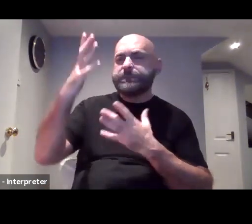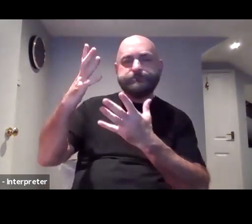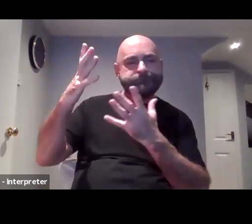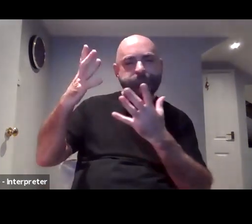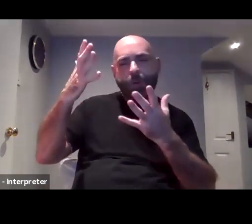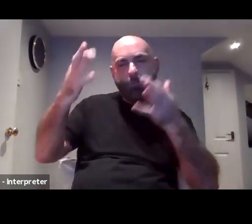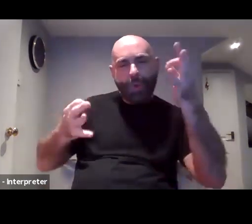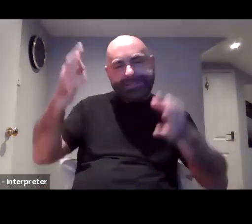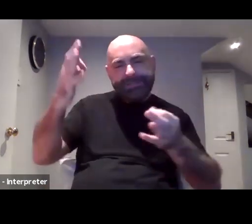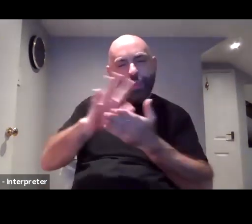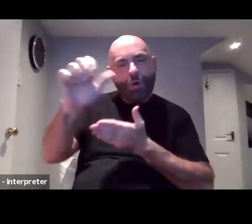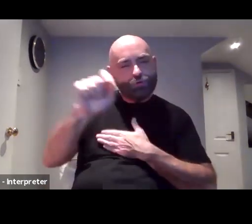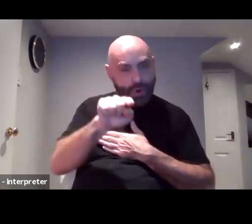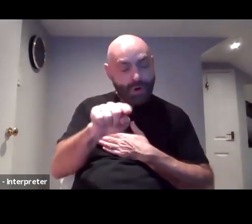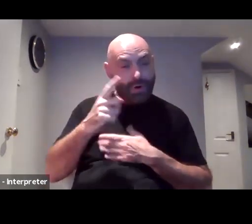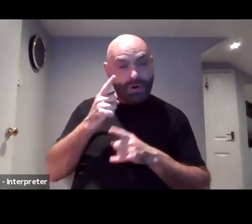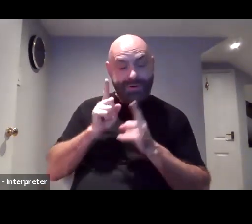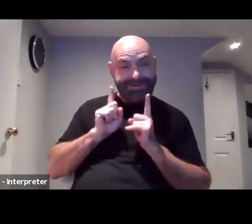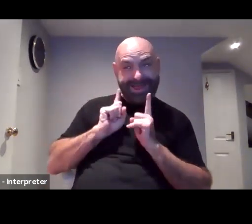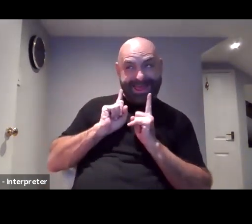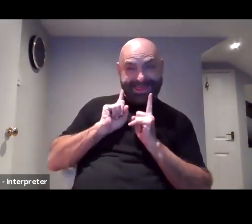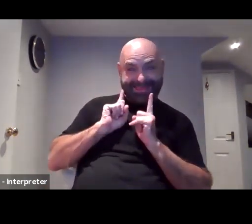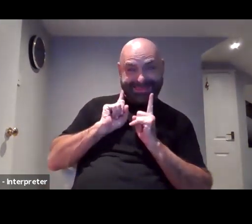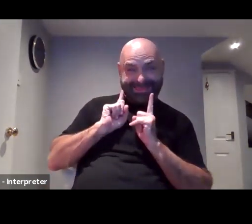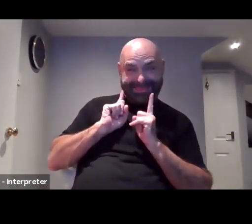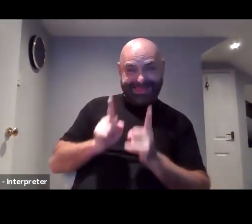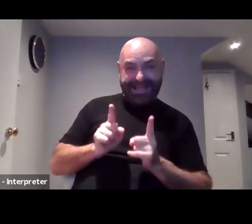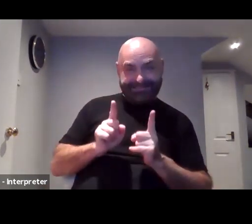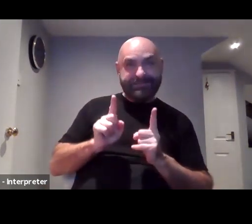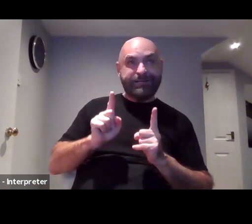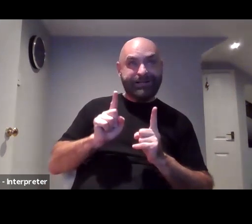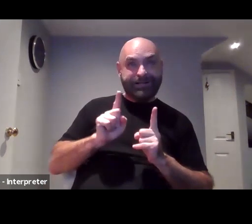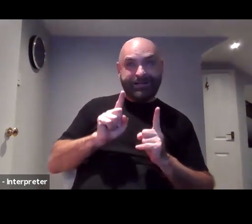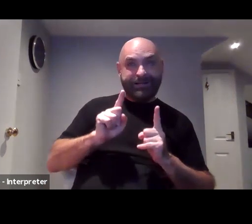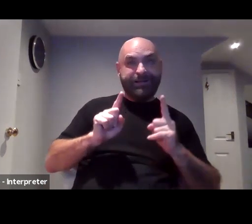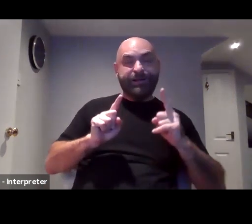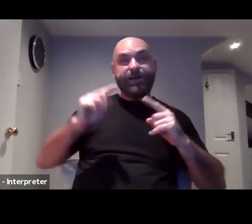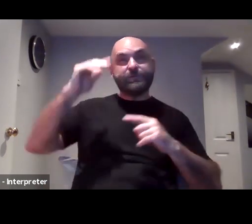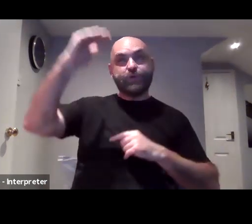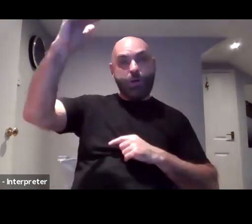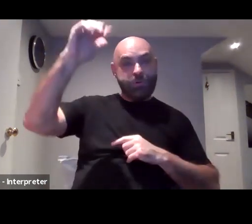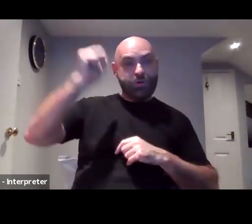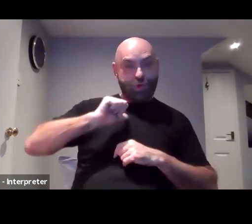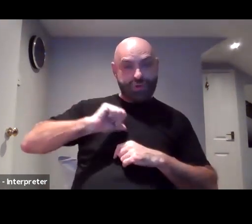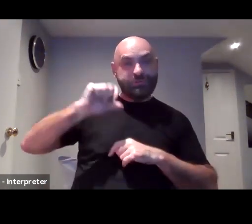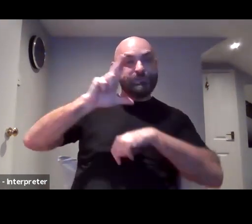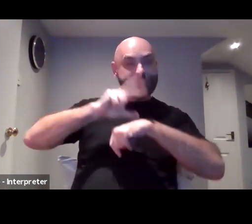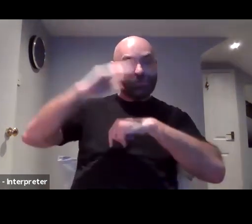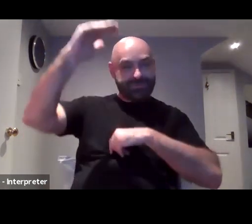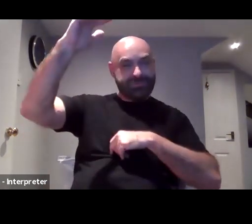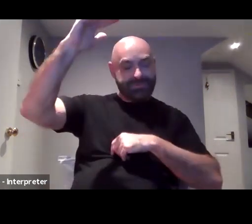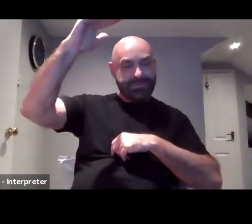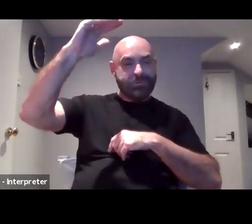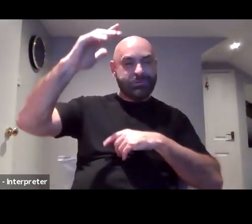political culture, I would say that the people at both ends of this scale, the nurses, doctors,